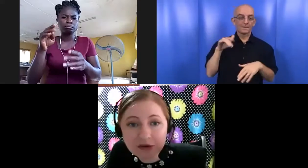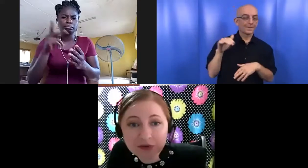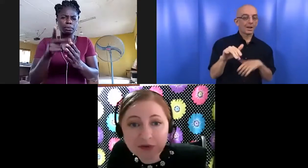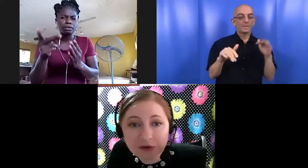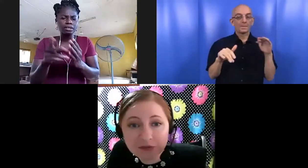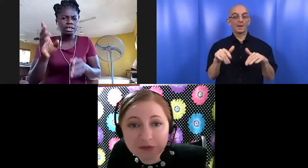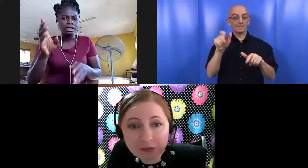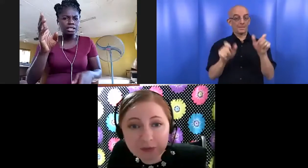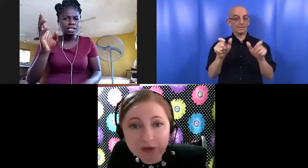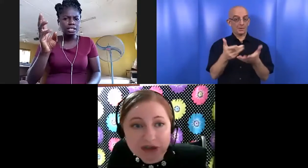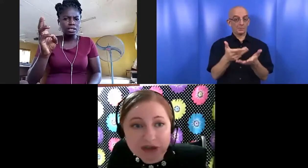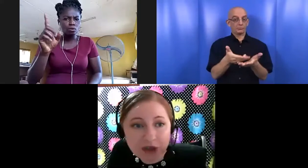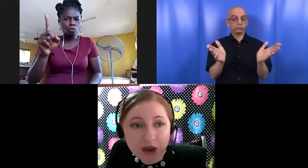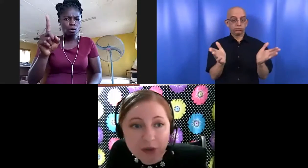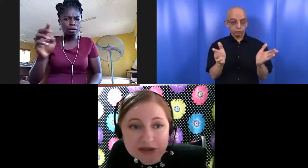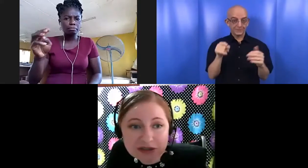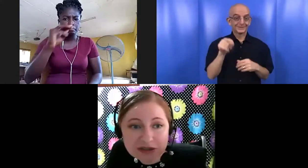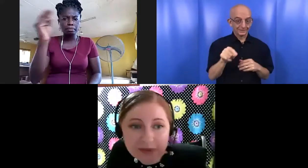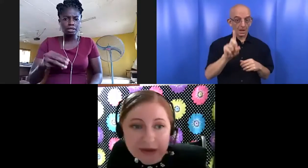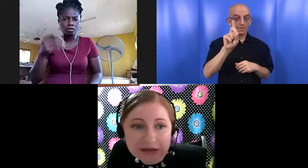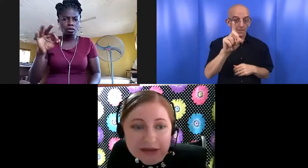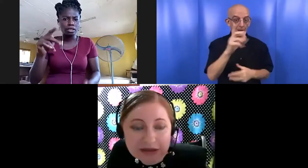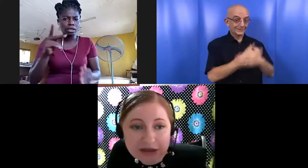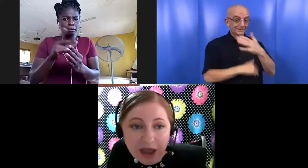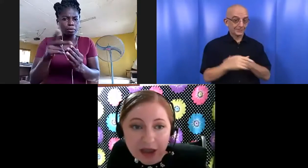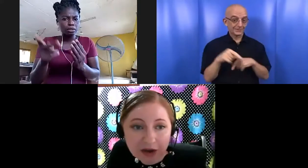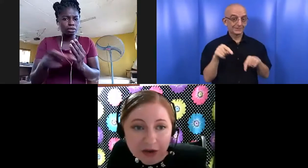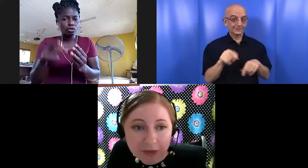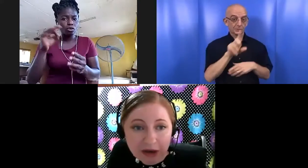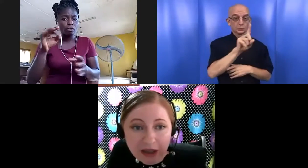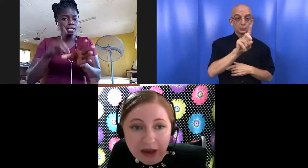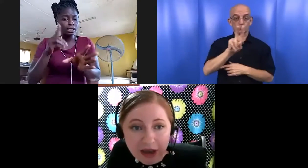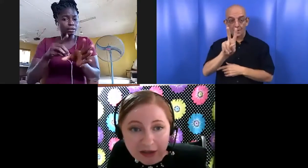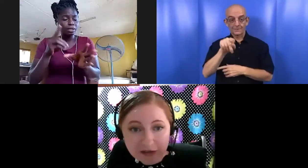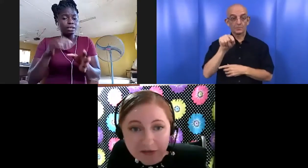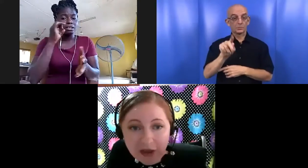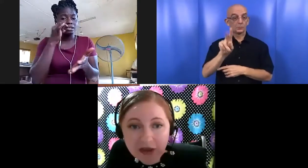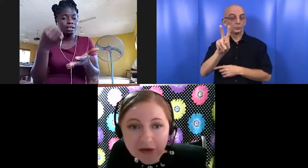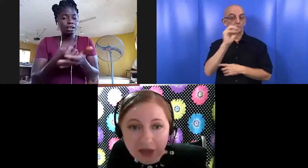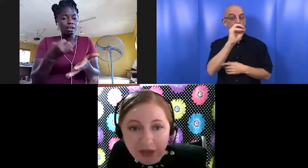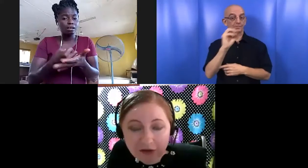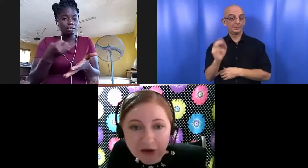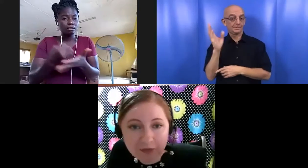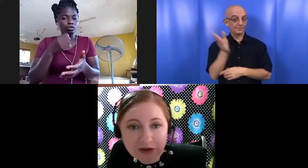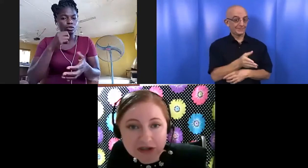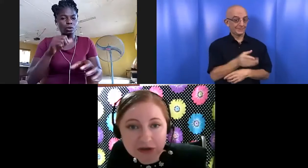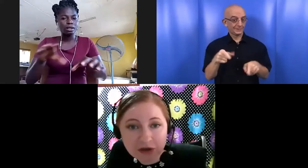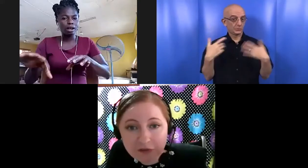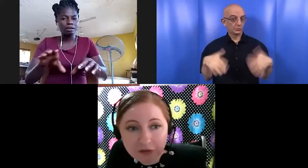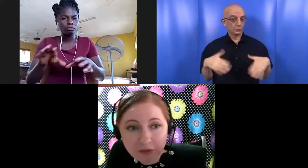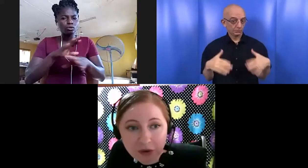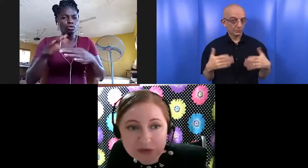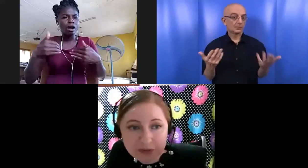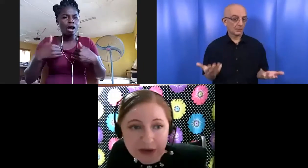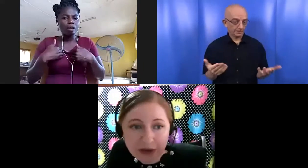61.1% of the population with disabilities is economically inactive, don't have an occupation